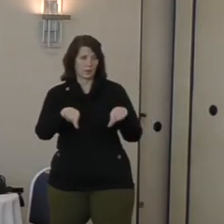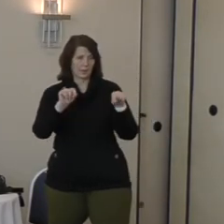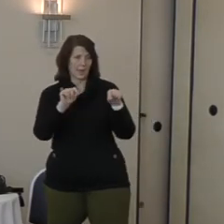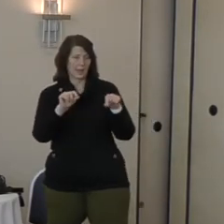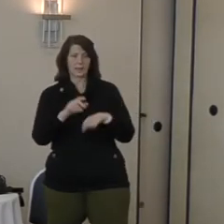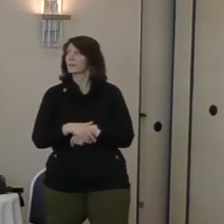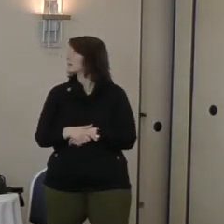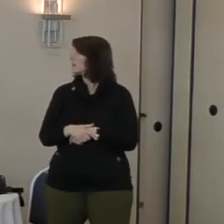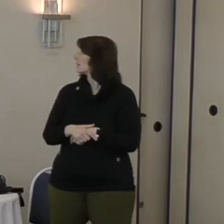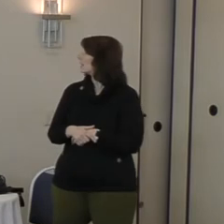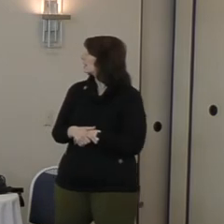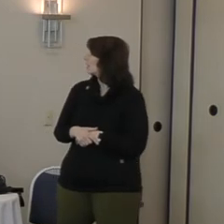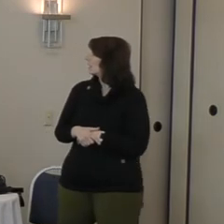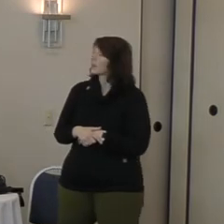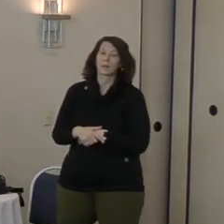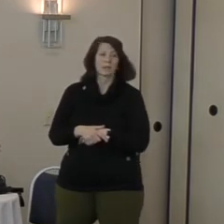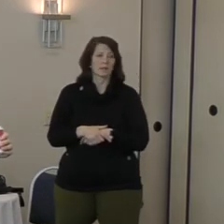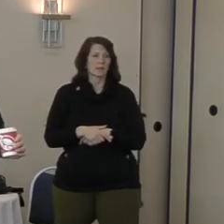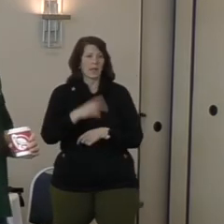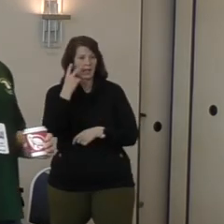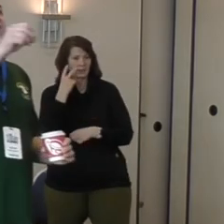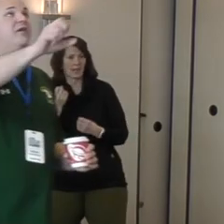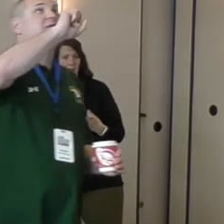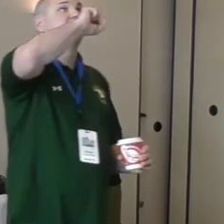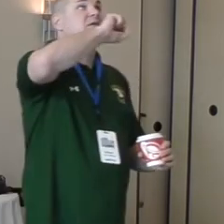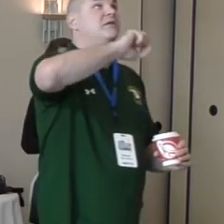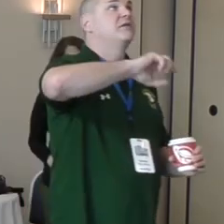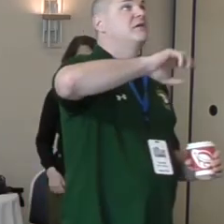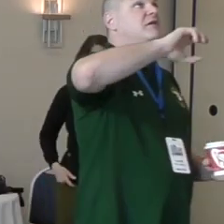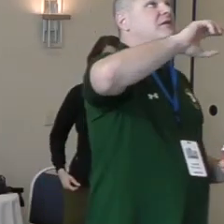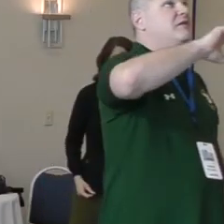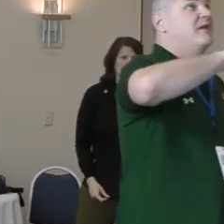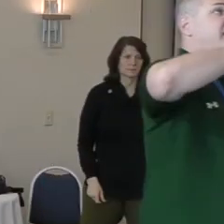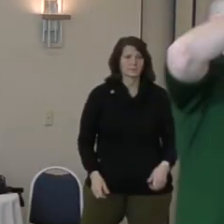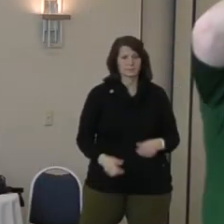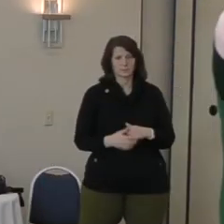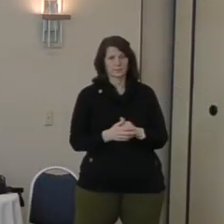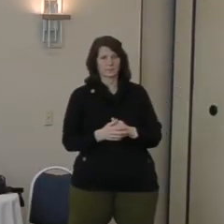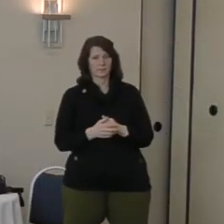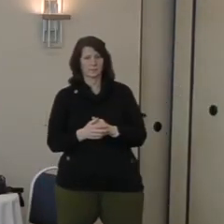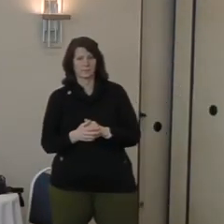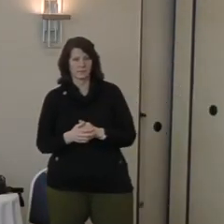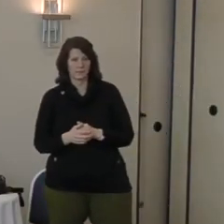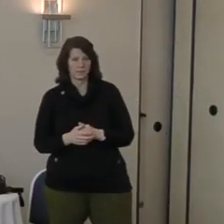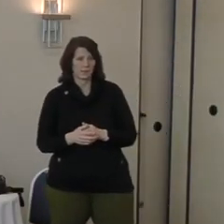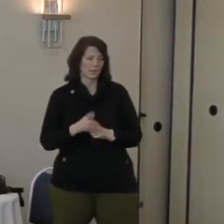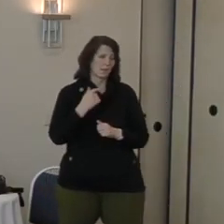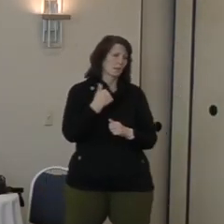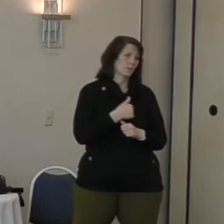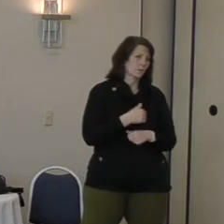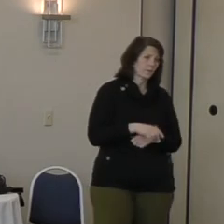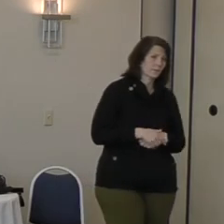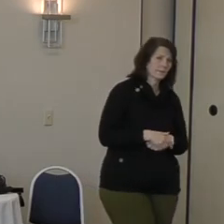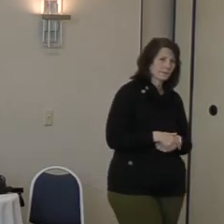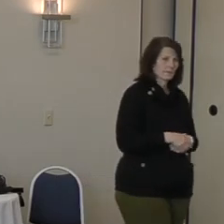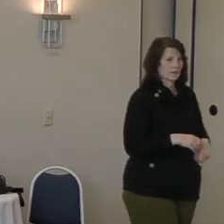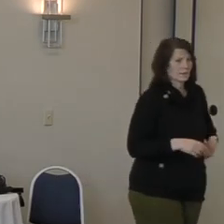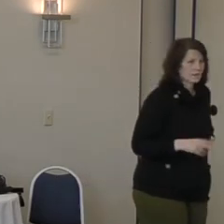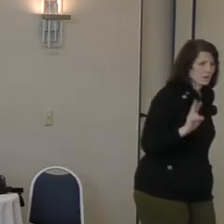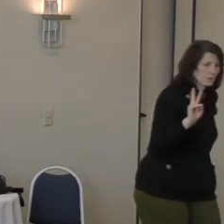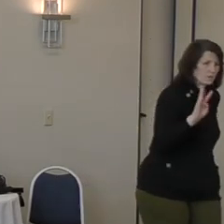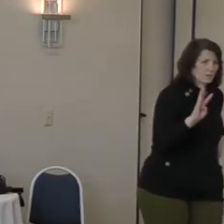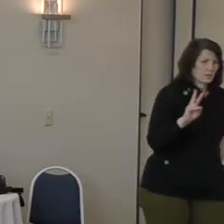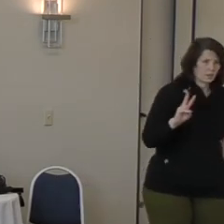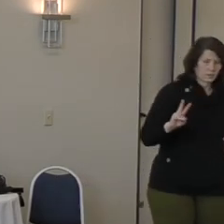side, right? I see a lot of, hey, like, we leave, you know, we run a